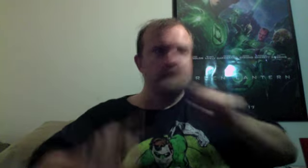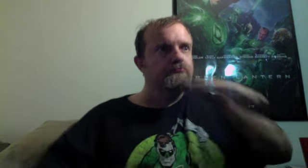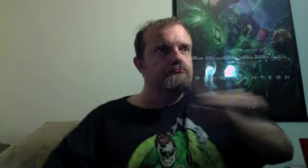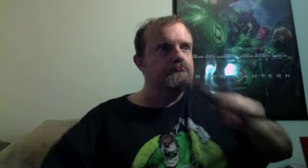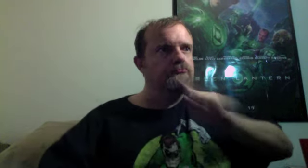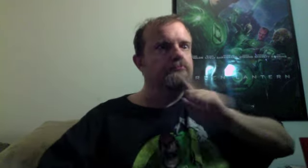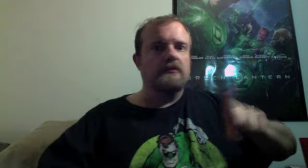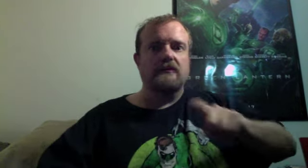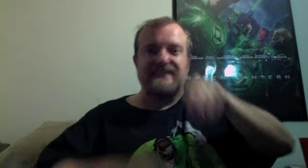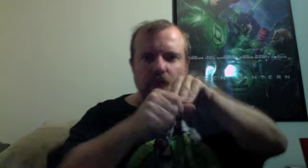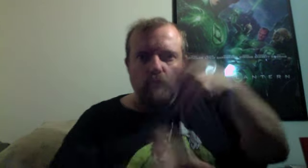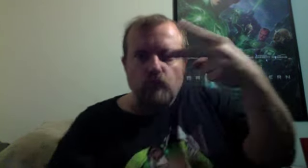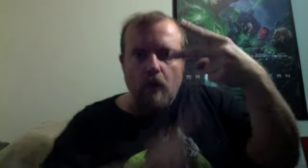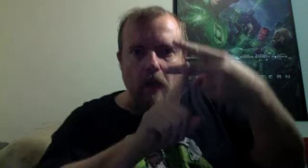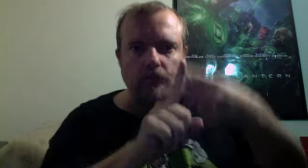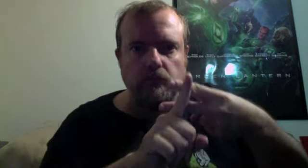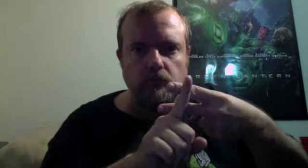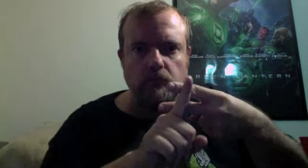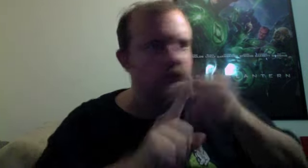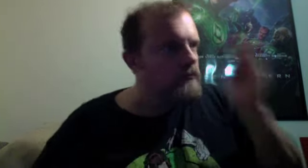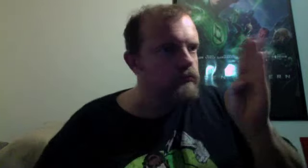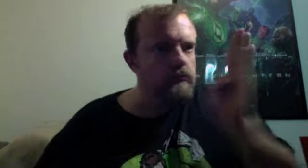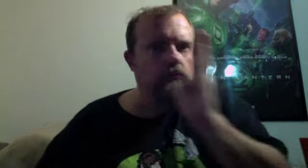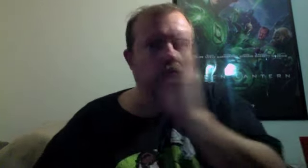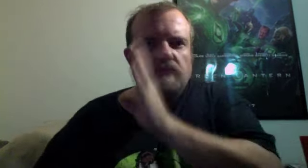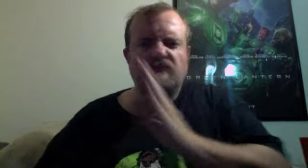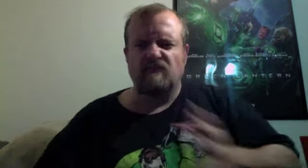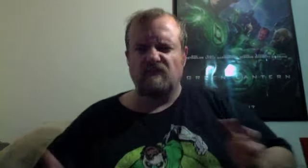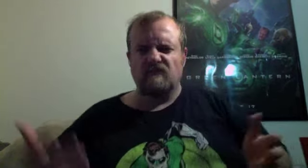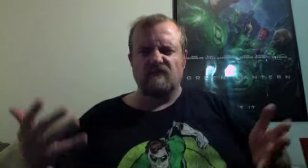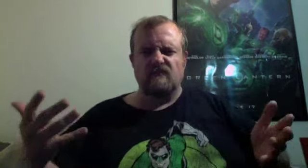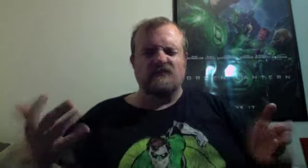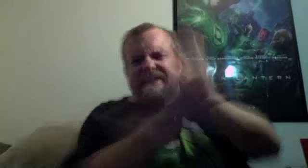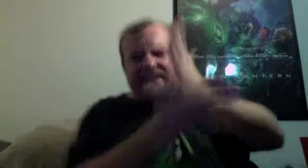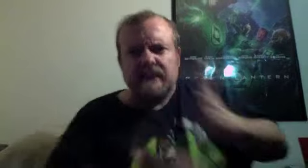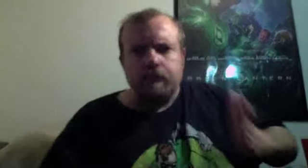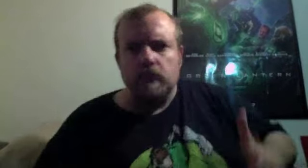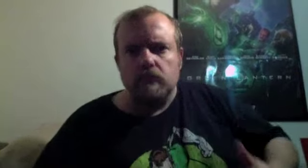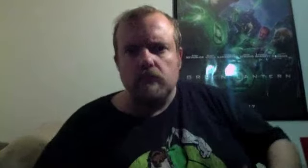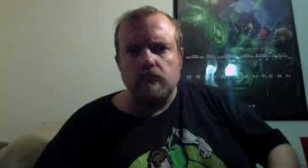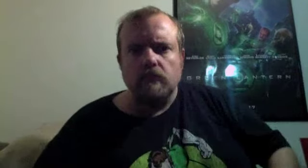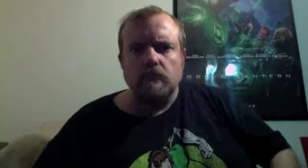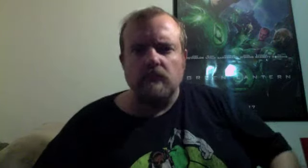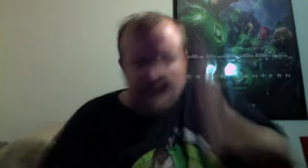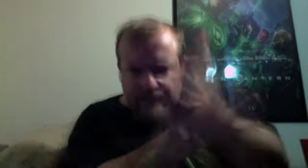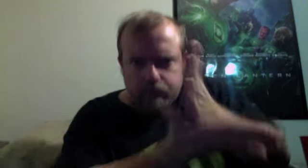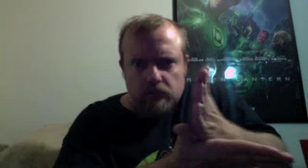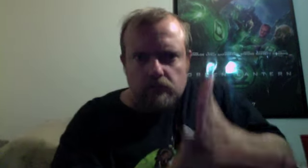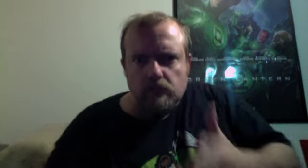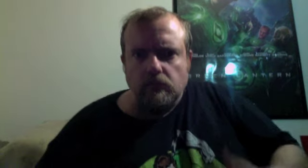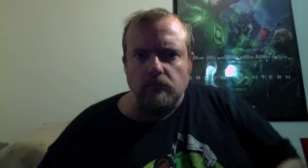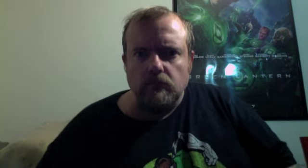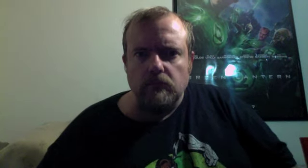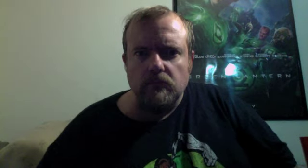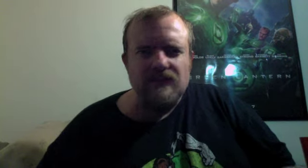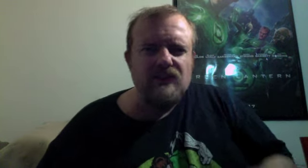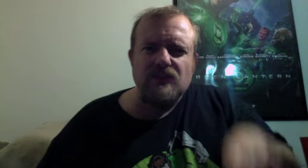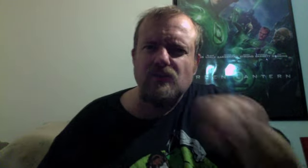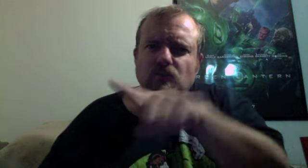parts black. To produce an antique brown rather than black finish, workers heat the spurs in an oven, then apply a